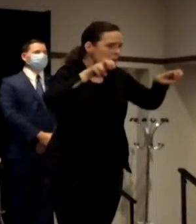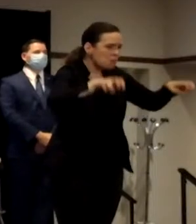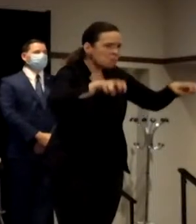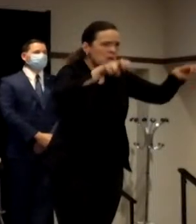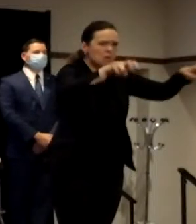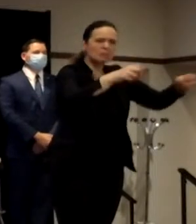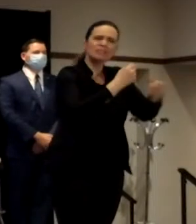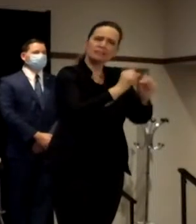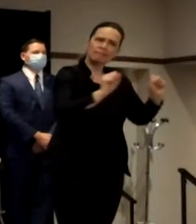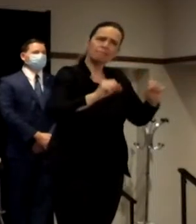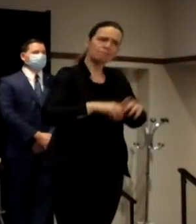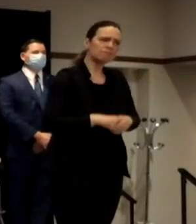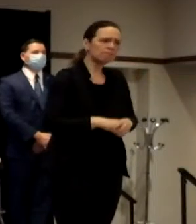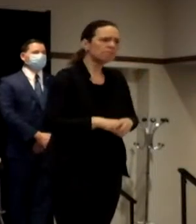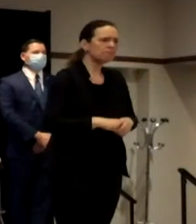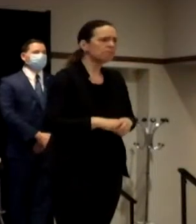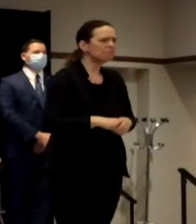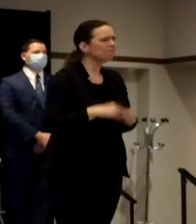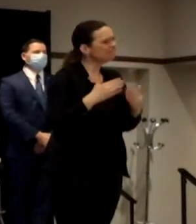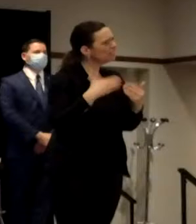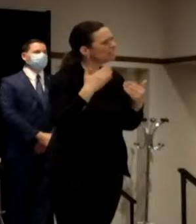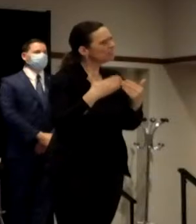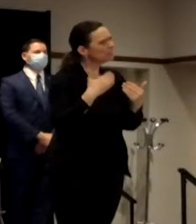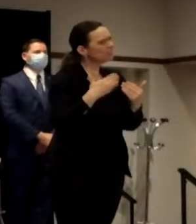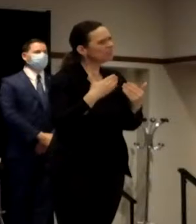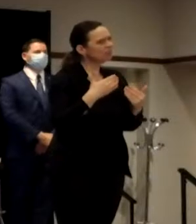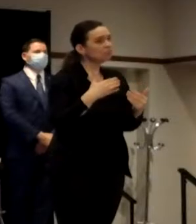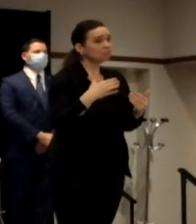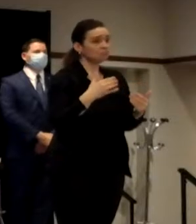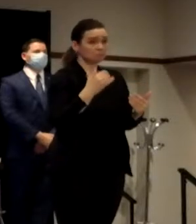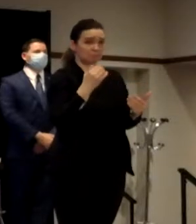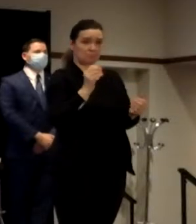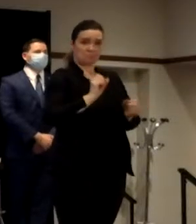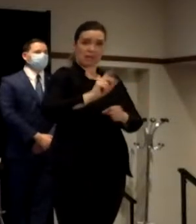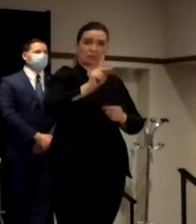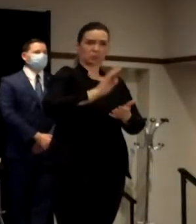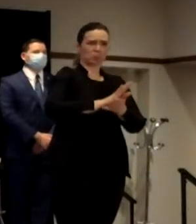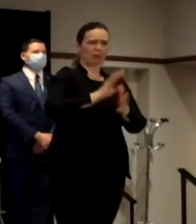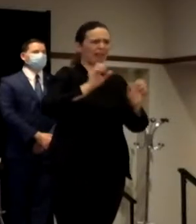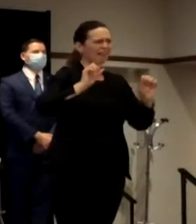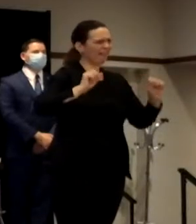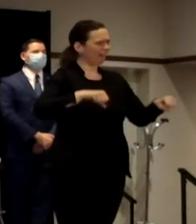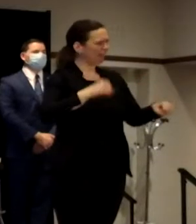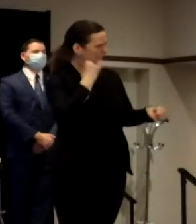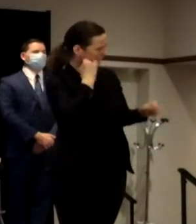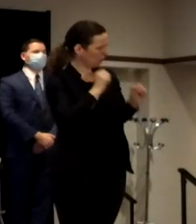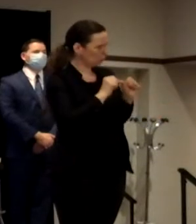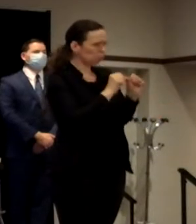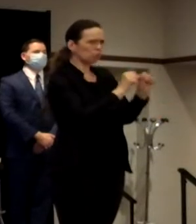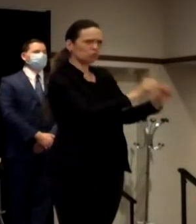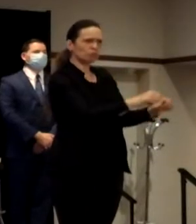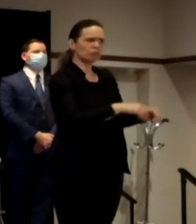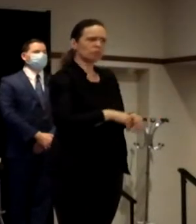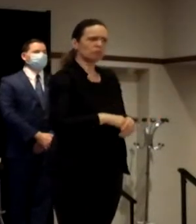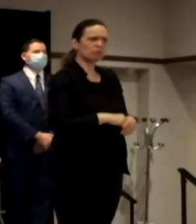of easier for them to get more kids back. So those conversations are happening at this point, how they can make